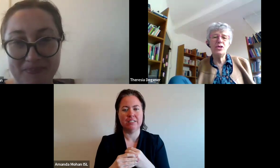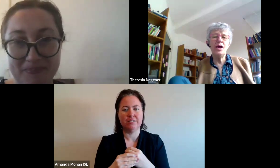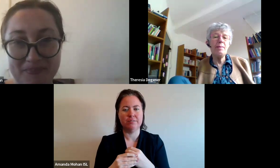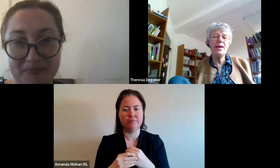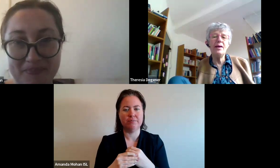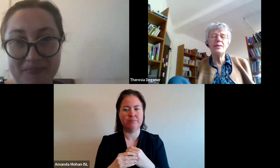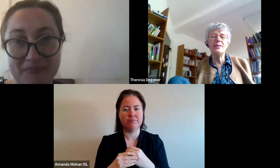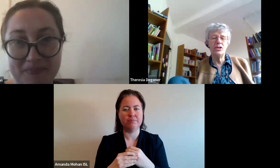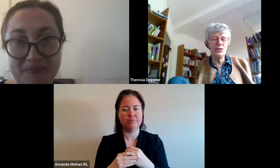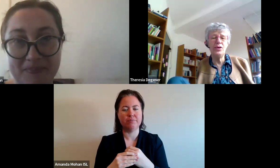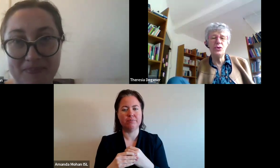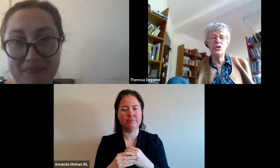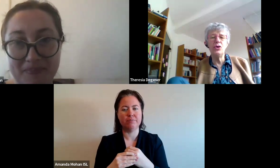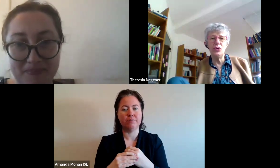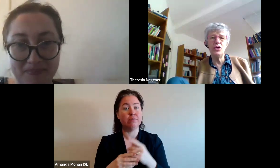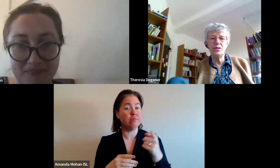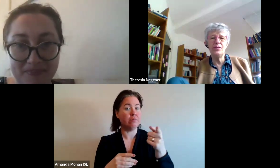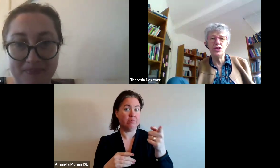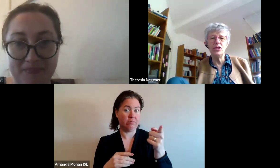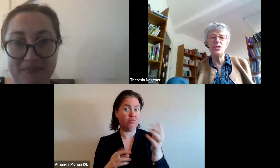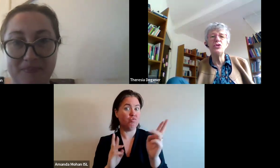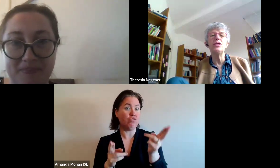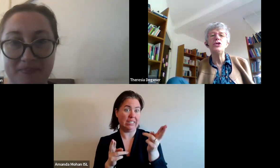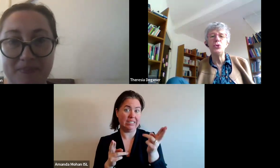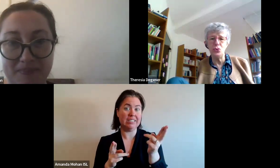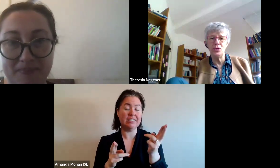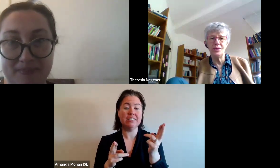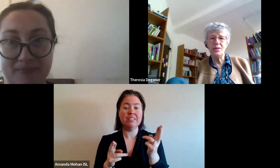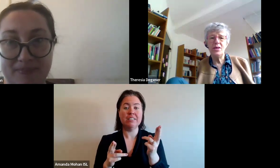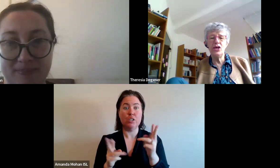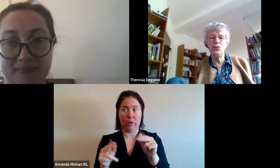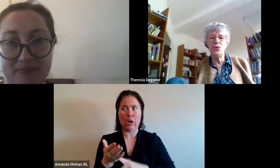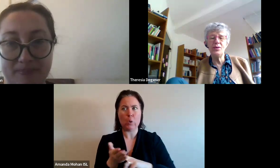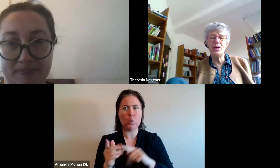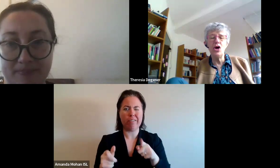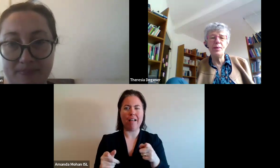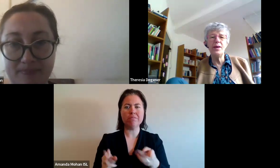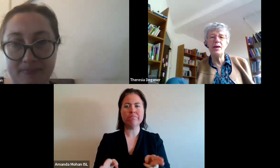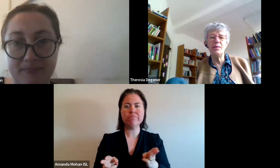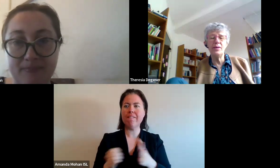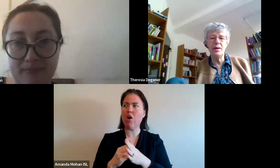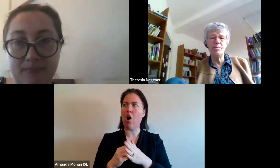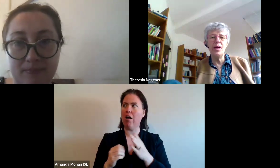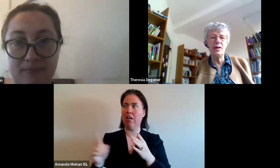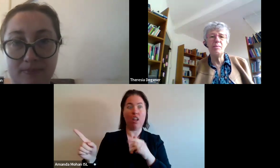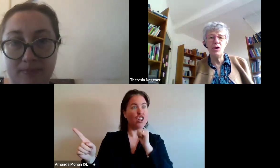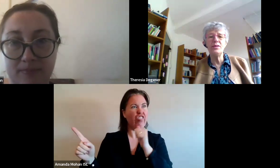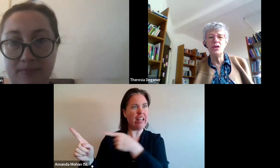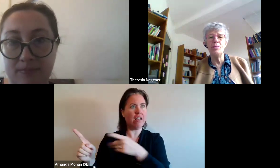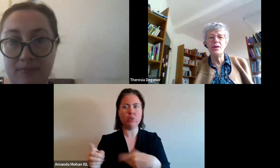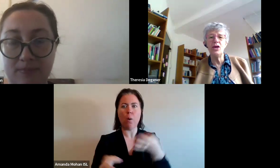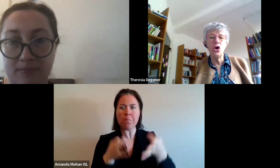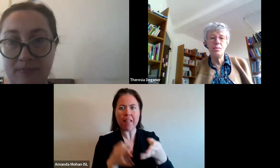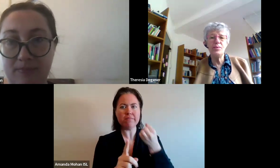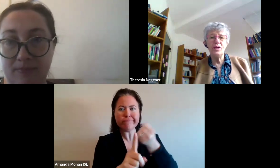think what you are aiming at is very good concluding observations, which you can use in further lobbying and